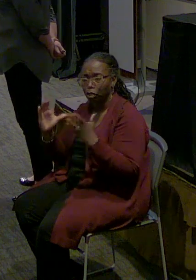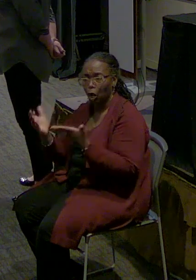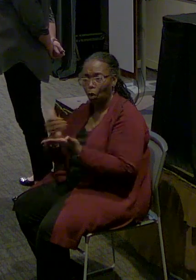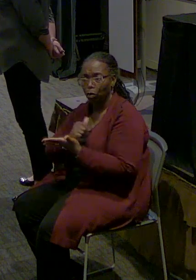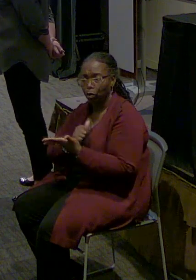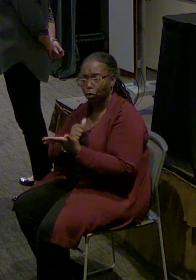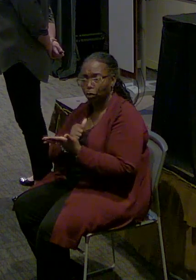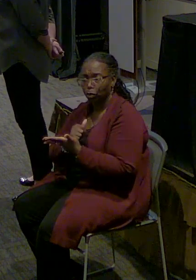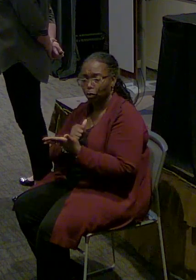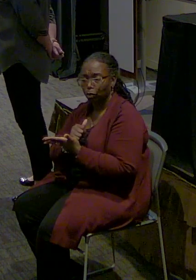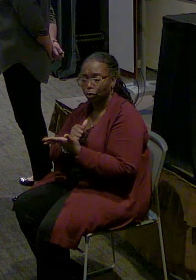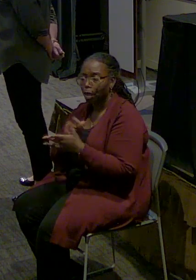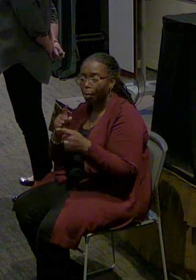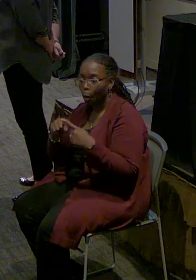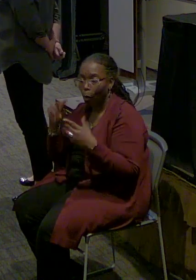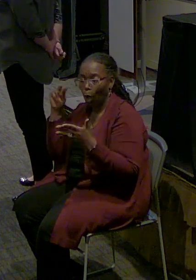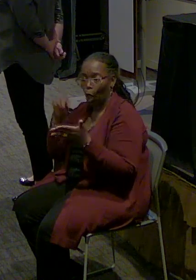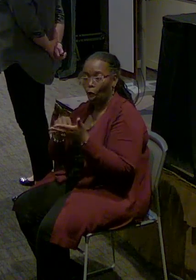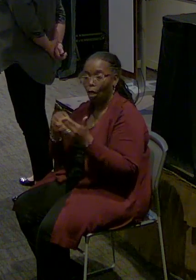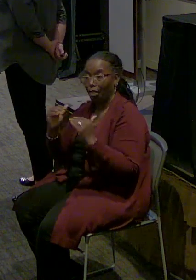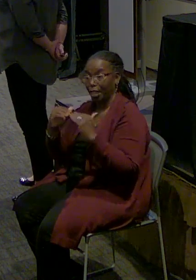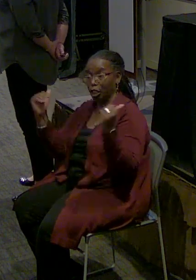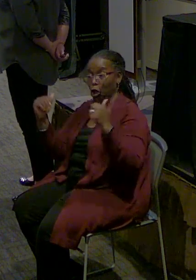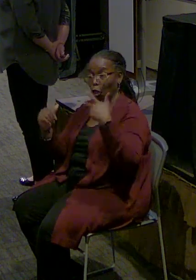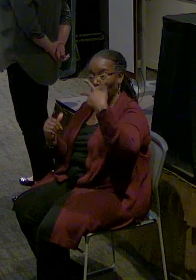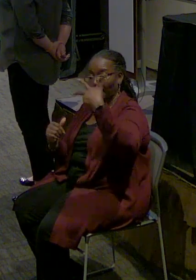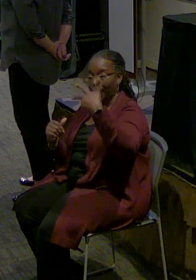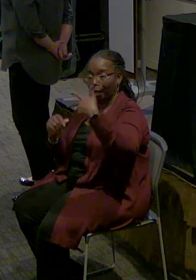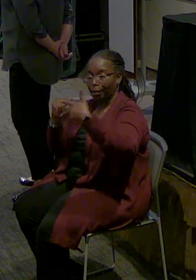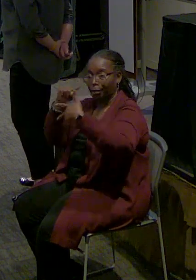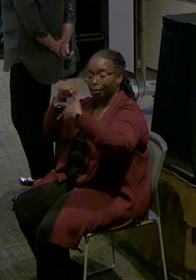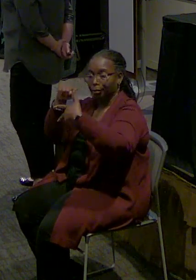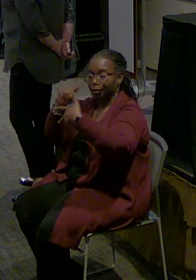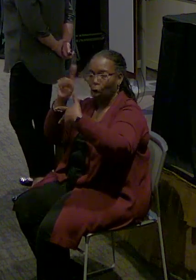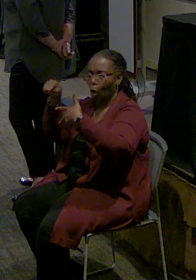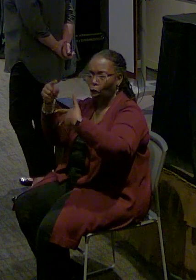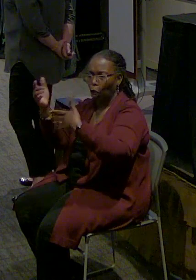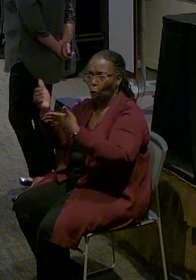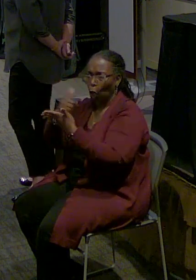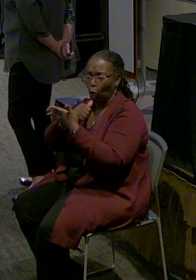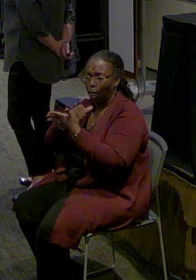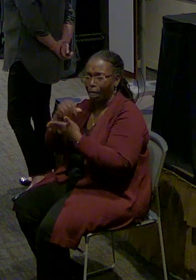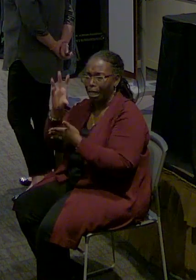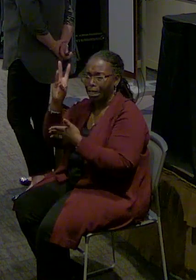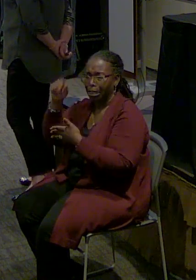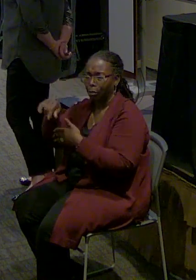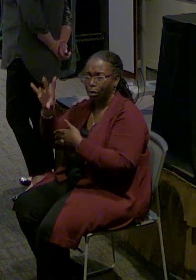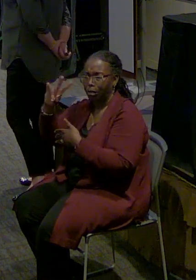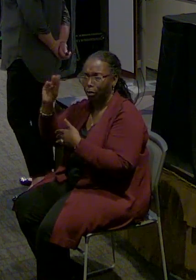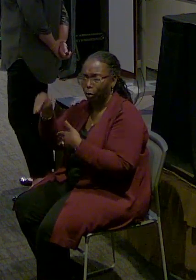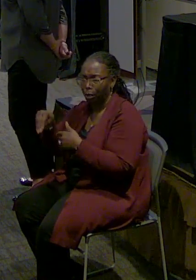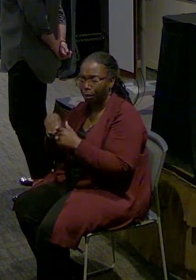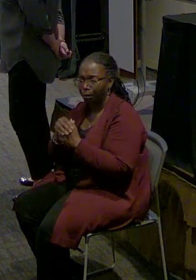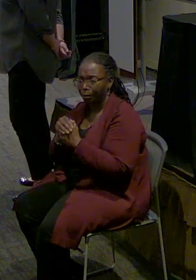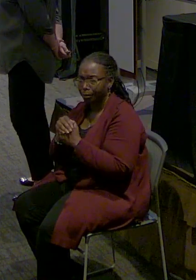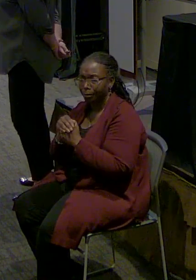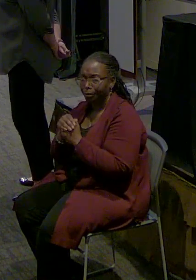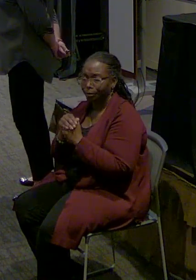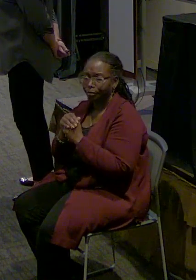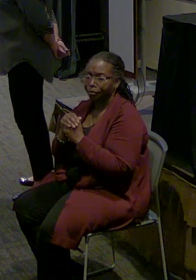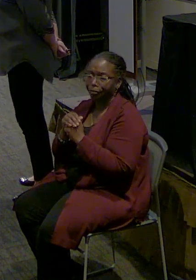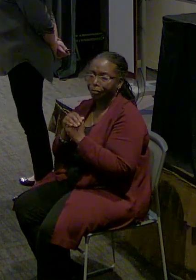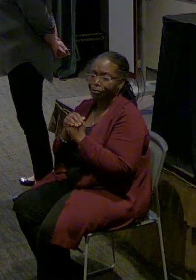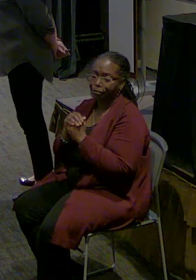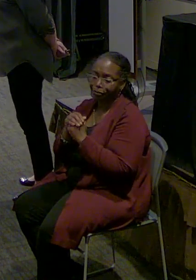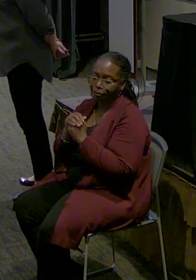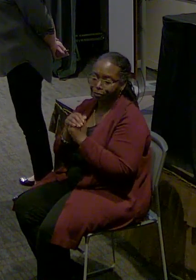earned? But when we look at our tier 3 credentials, they're only earning 6.7%.